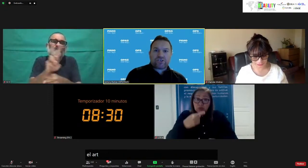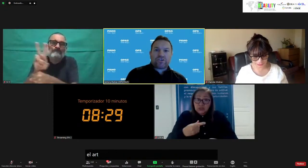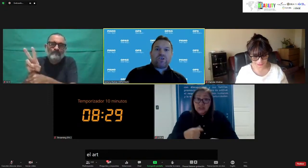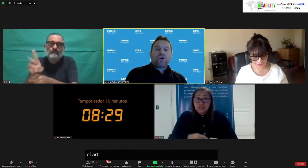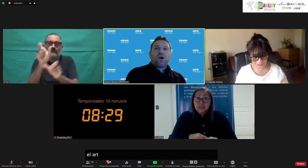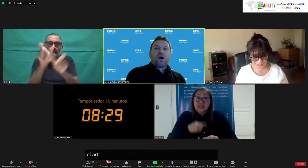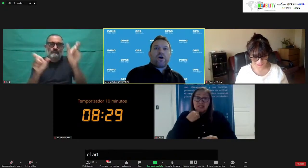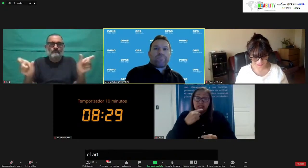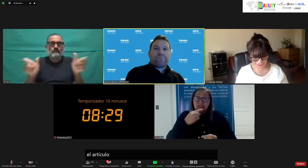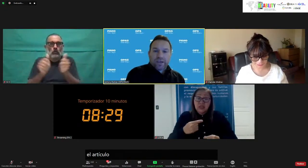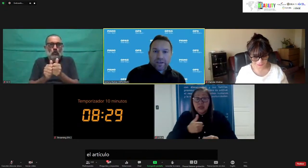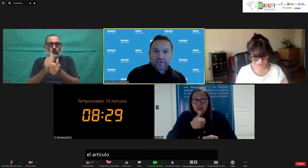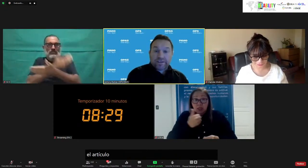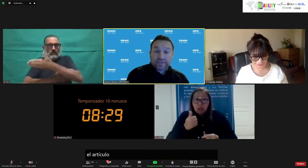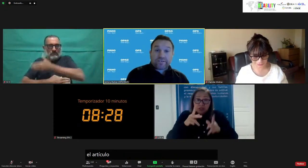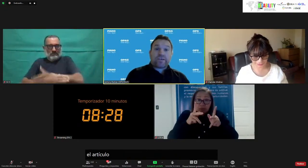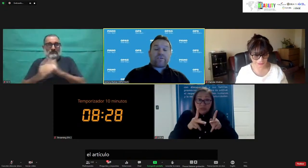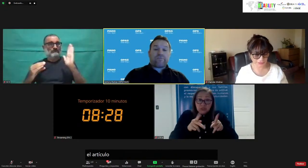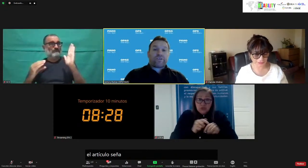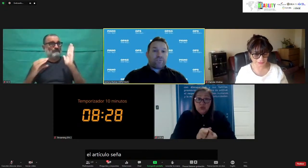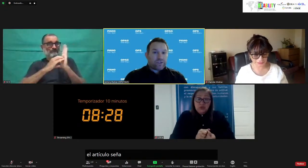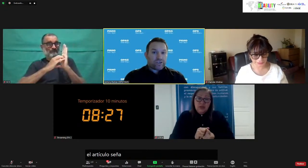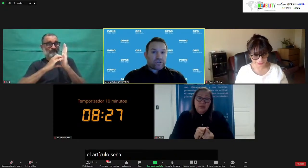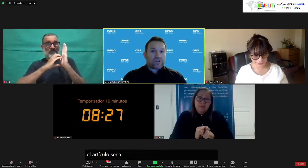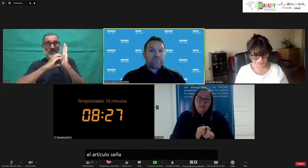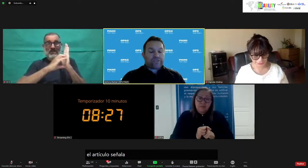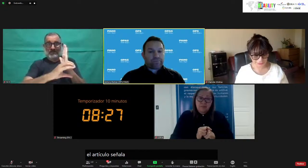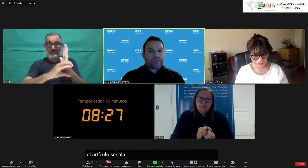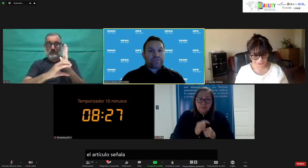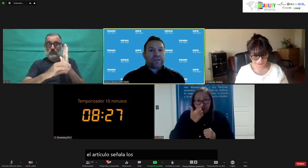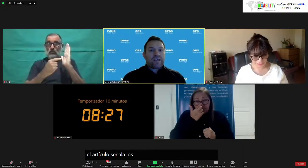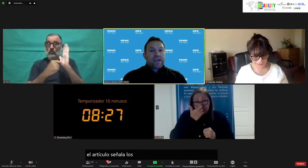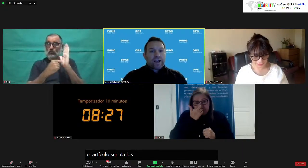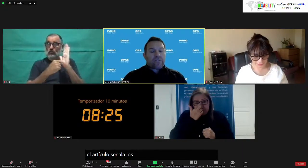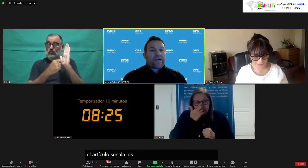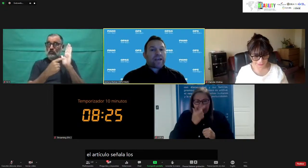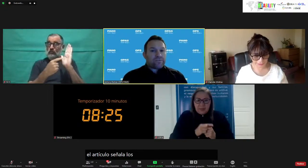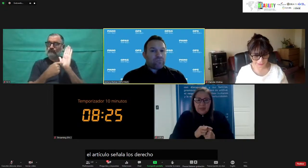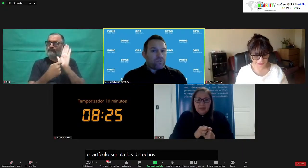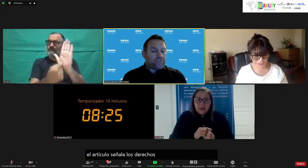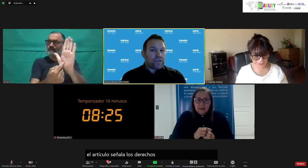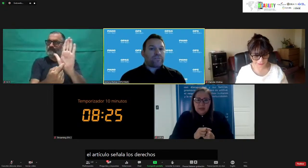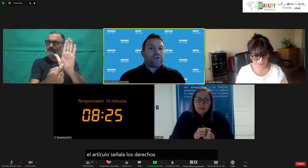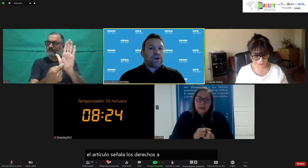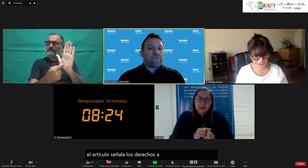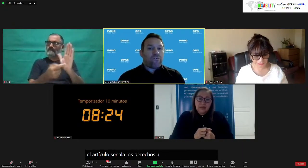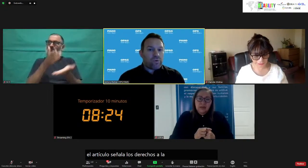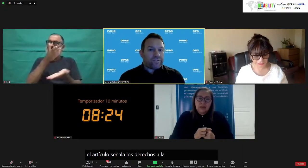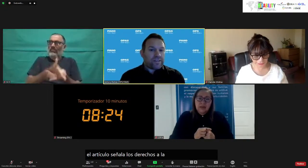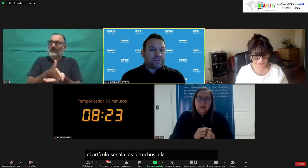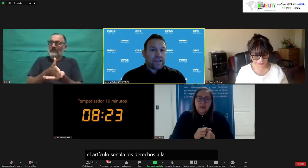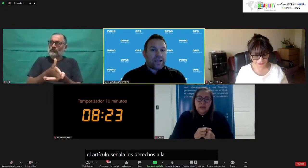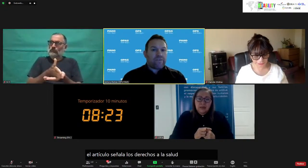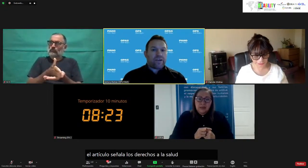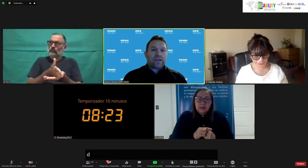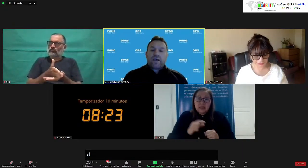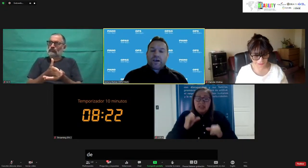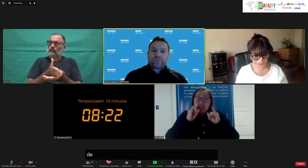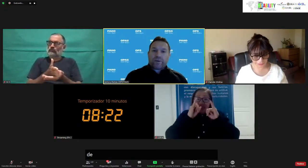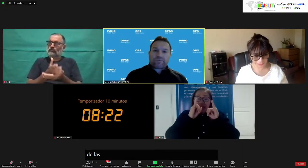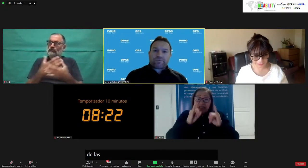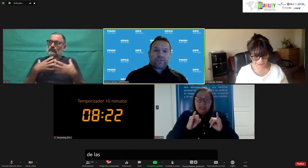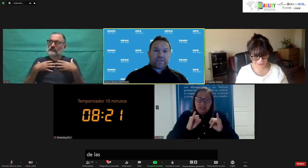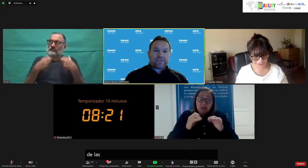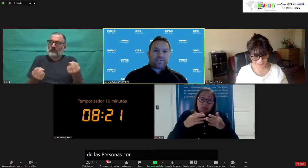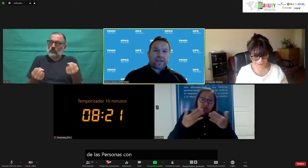education disaster risk reduction and response health hasn't moved as far forward in this area